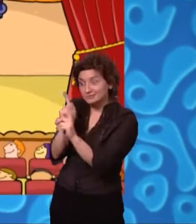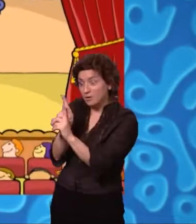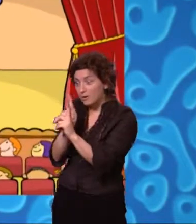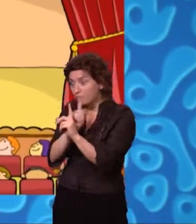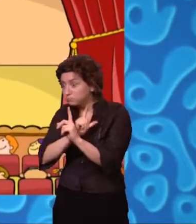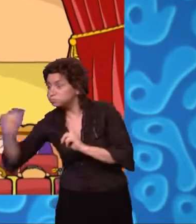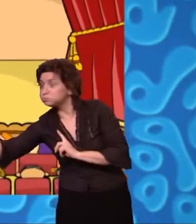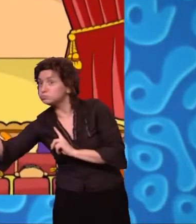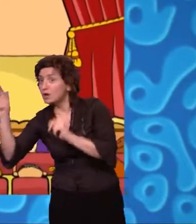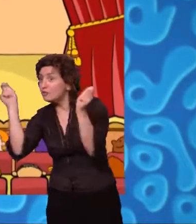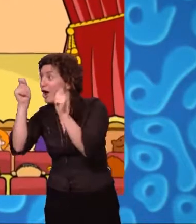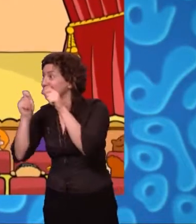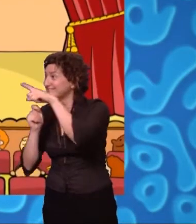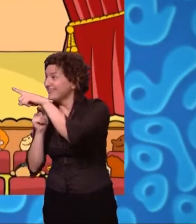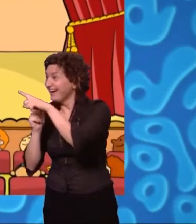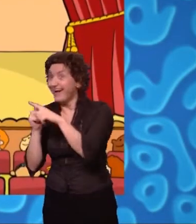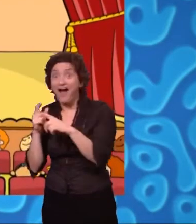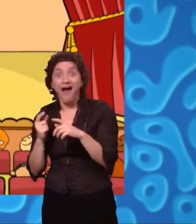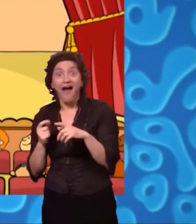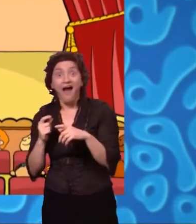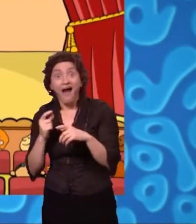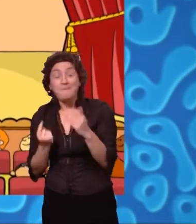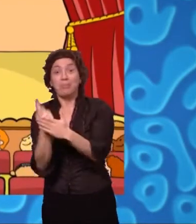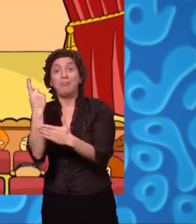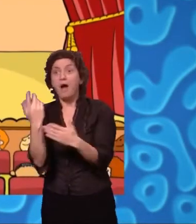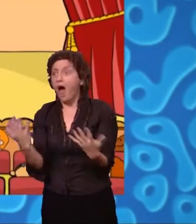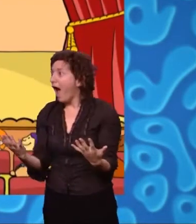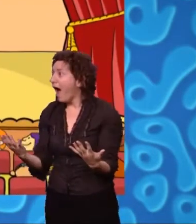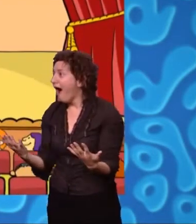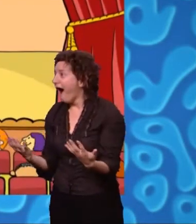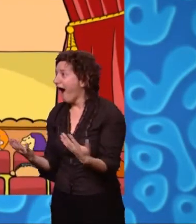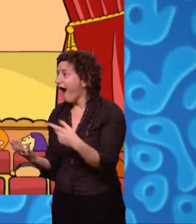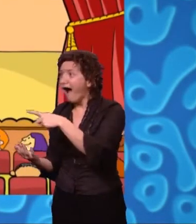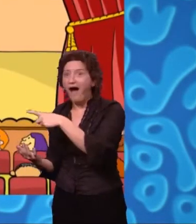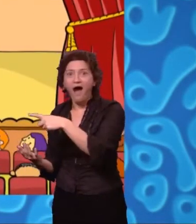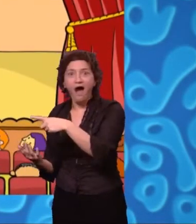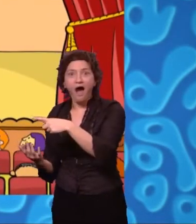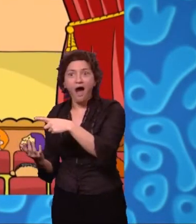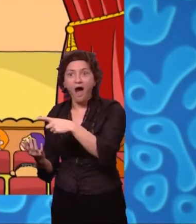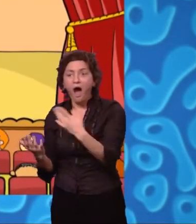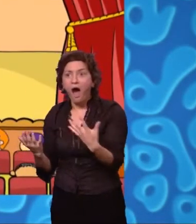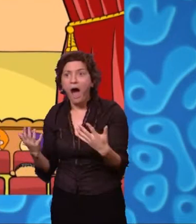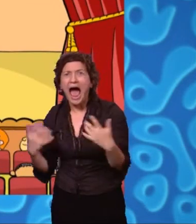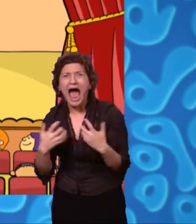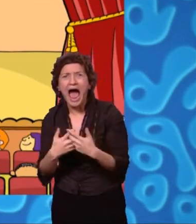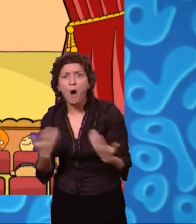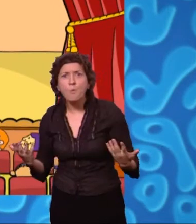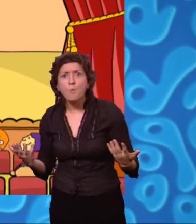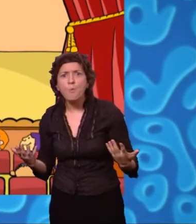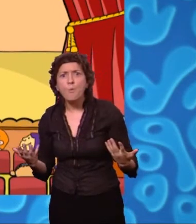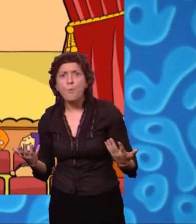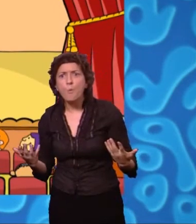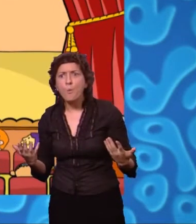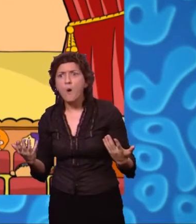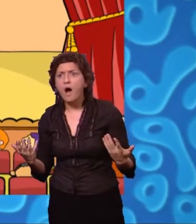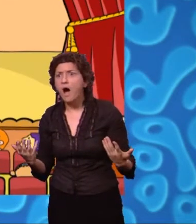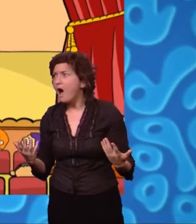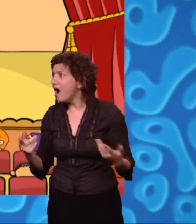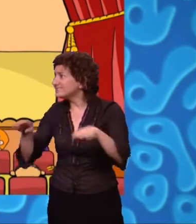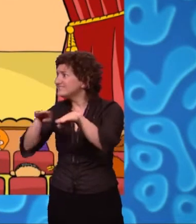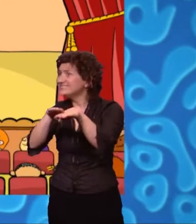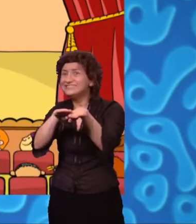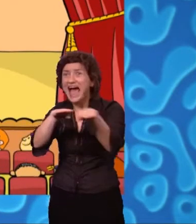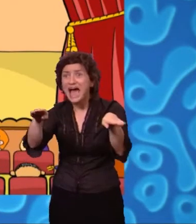what? He appeared right in the middle of the audience. Everyone was astonished. How